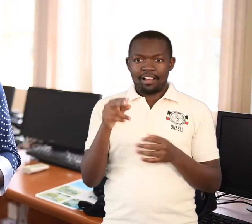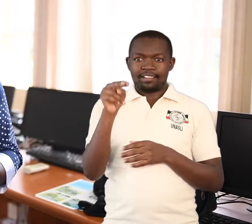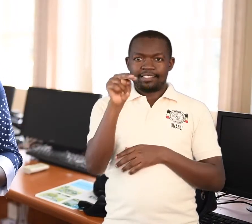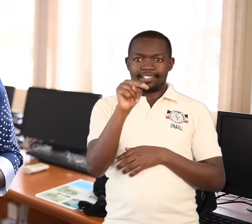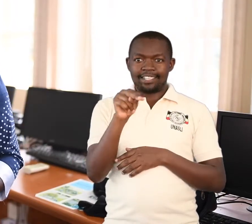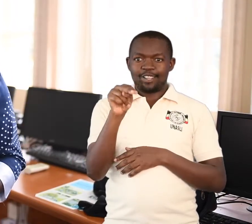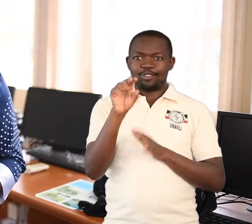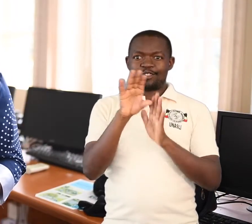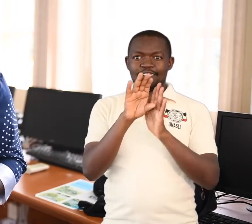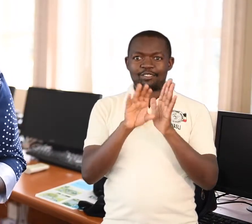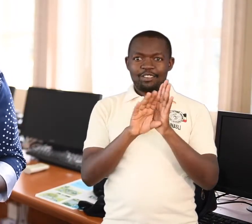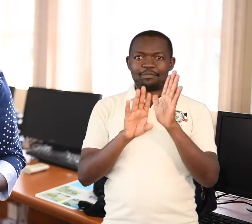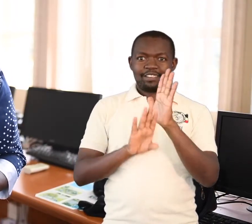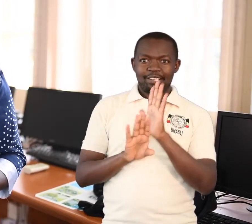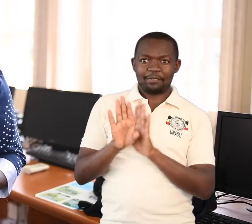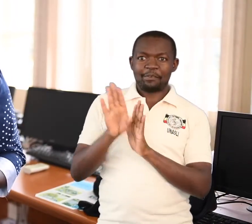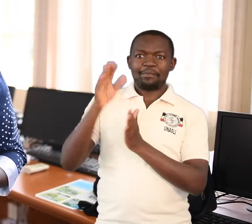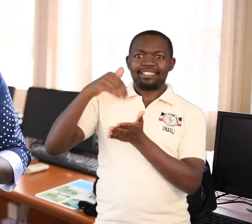Curriculum Development Center.